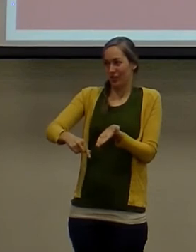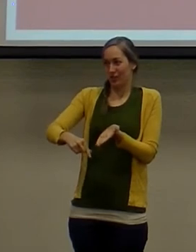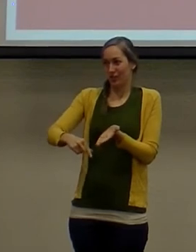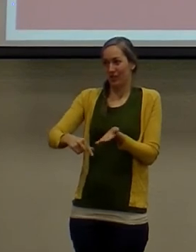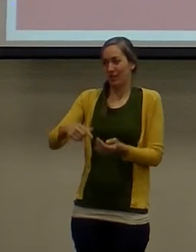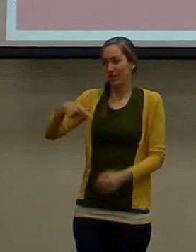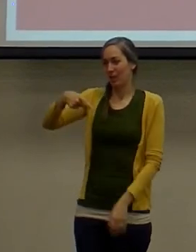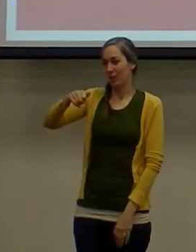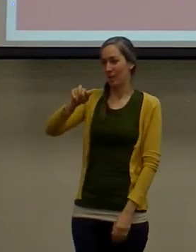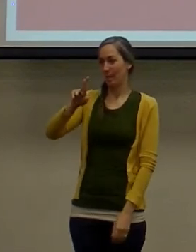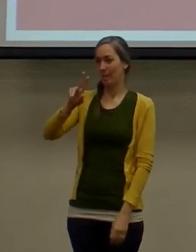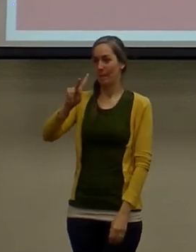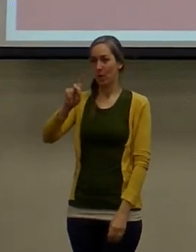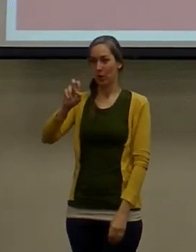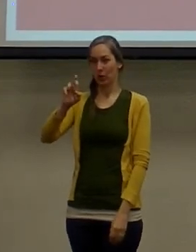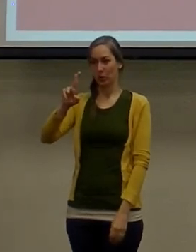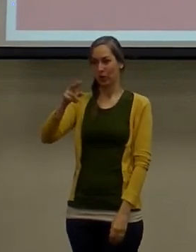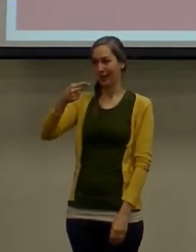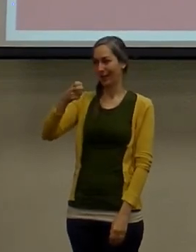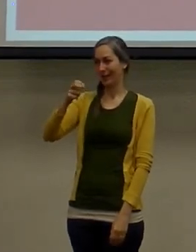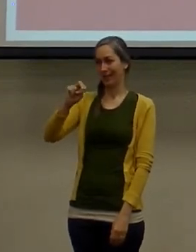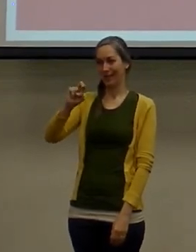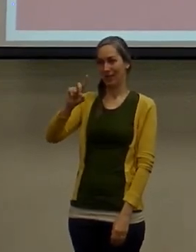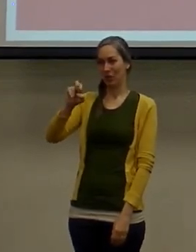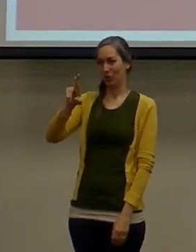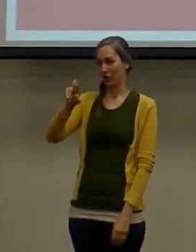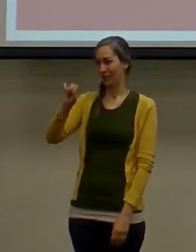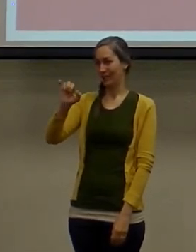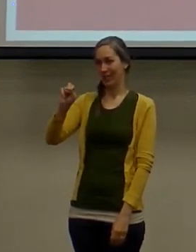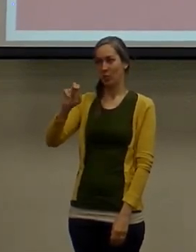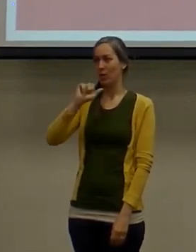probably will not go to Thailand in 1958.